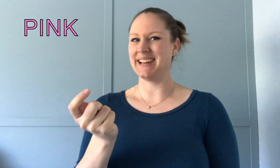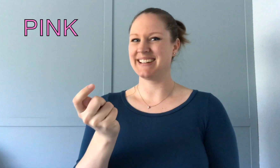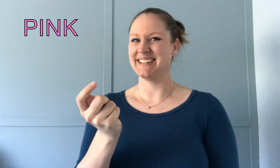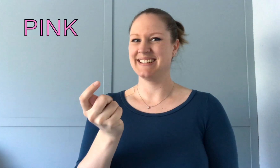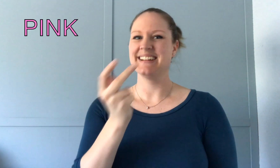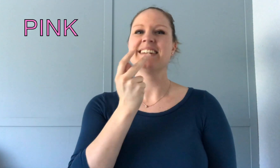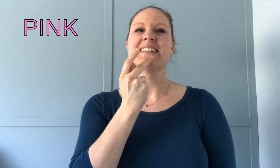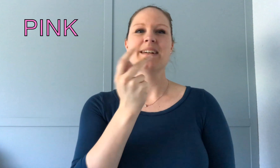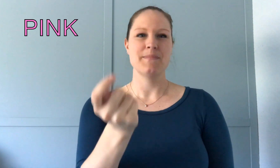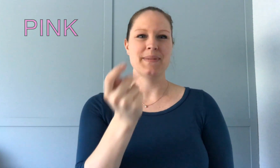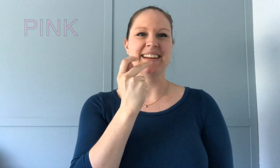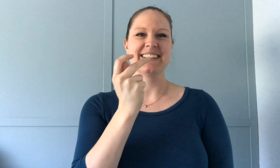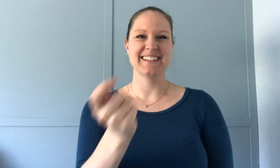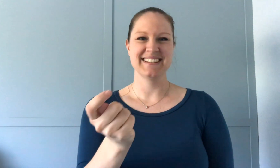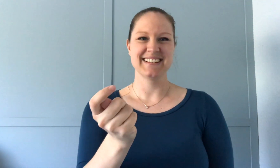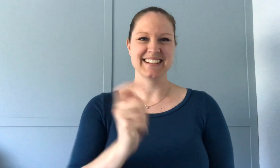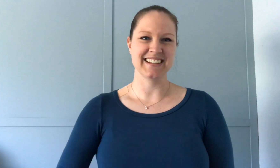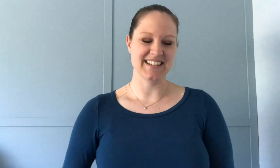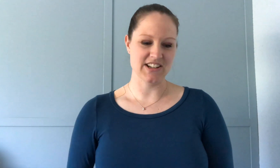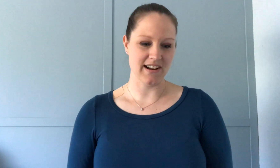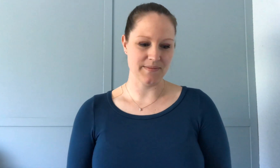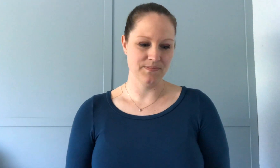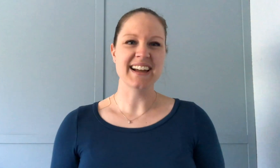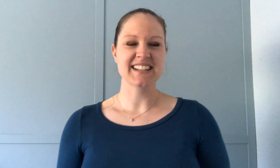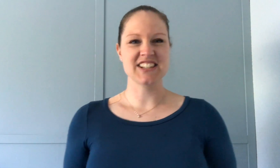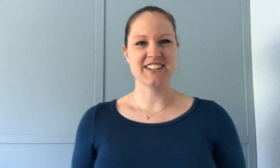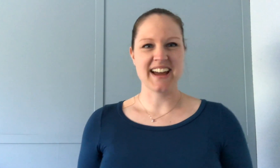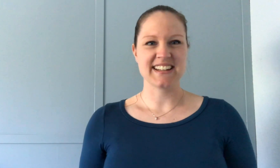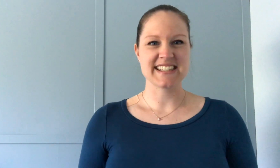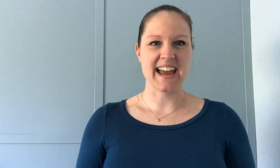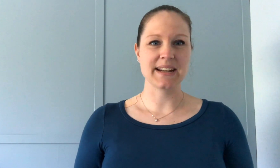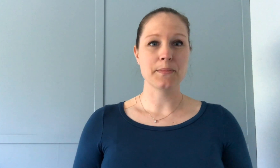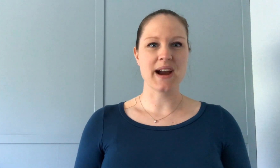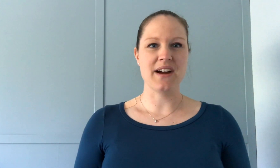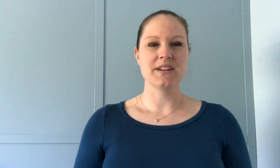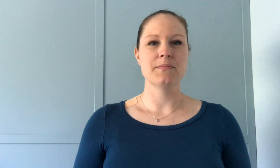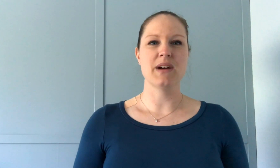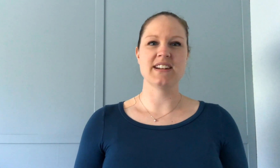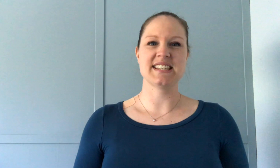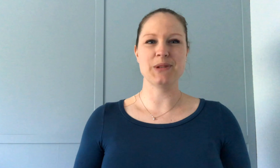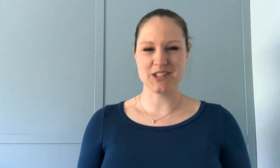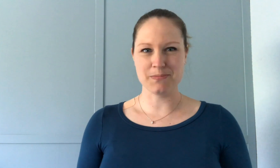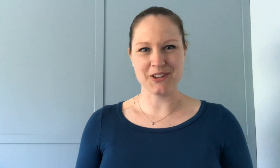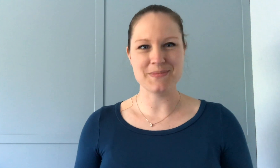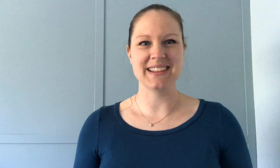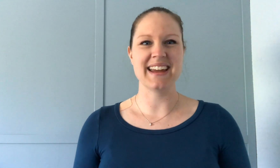Pink. Pink. Good job. Now let's learn how to sign brown. Brown is similar to blue, being that